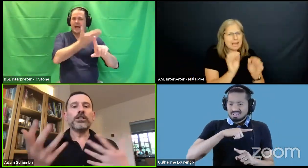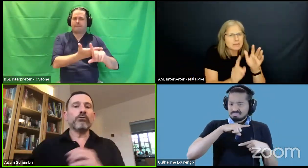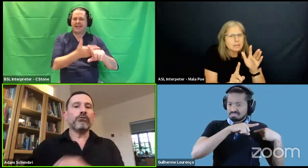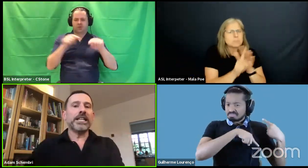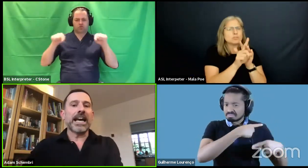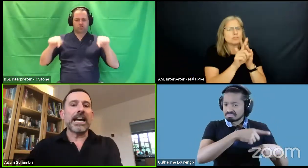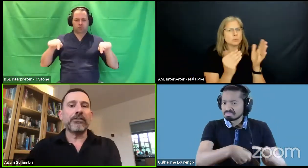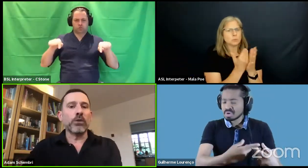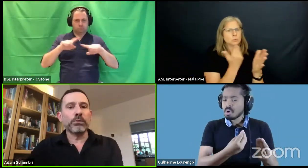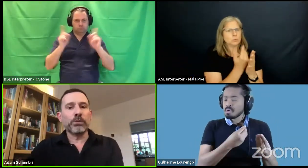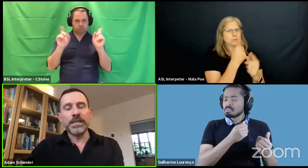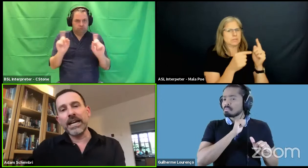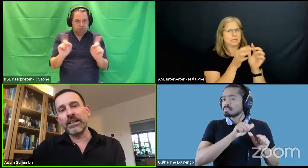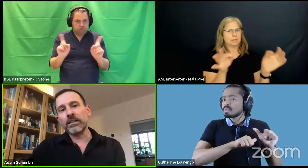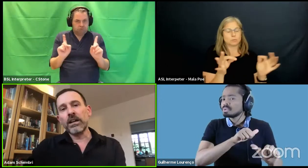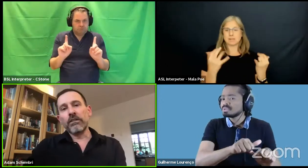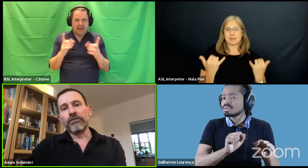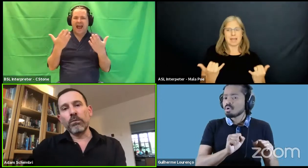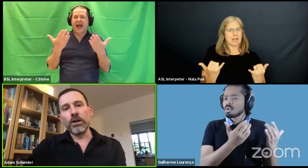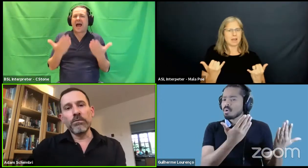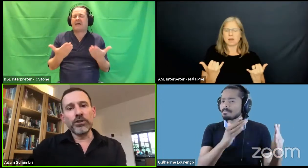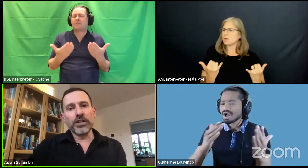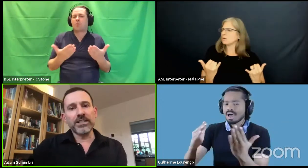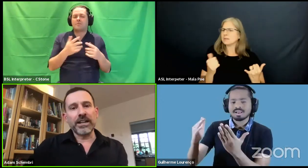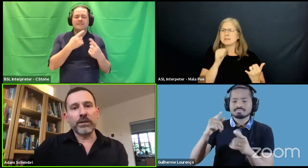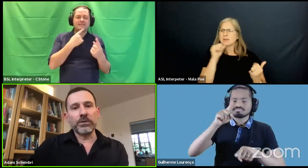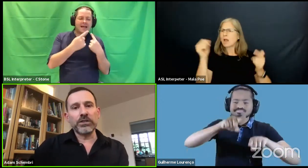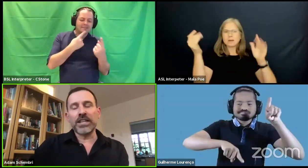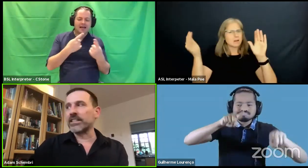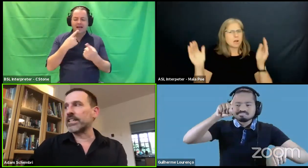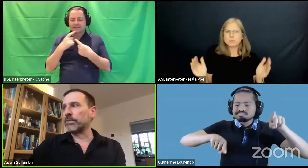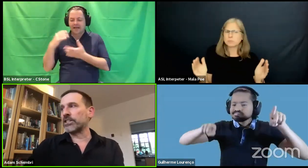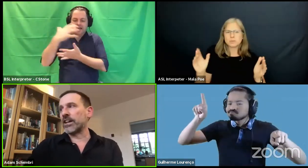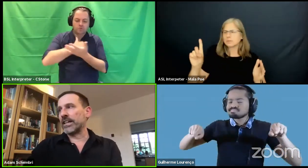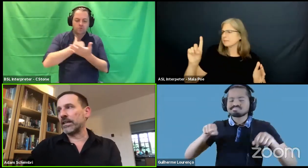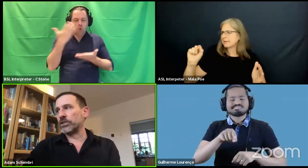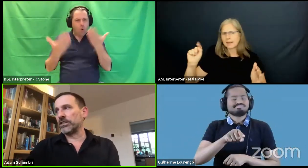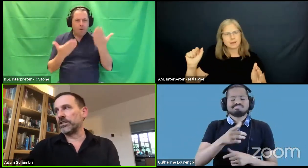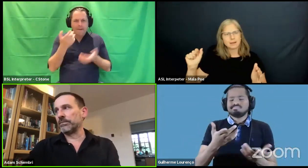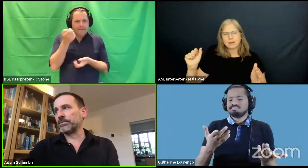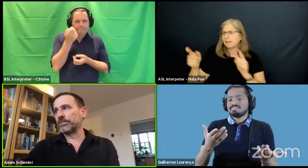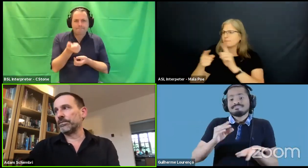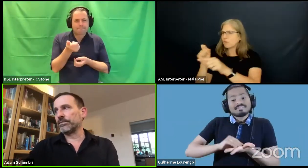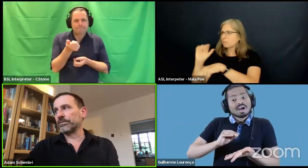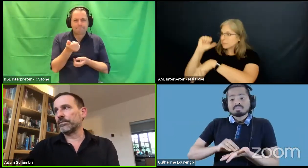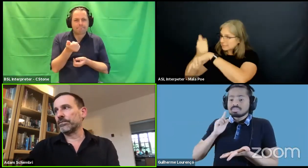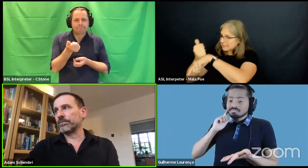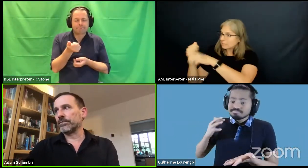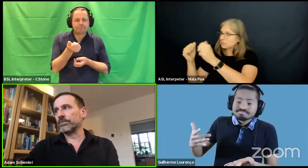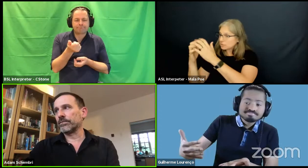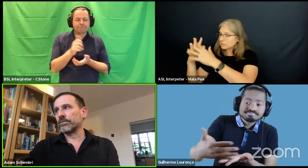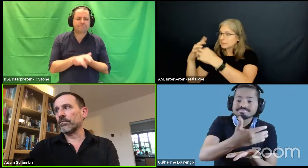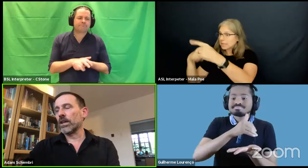we don't really have comparable data from emerging sign languages and established sign languages.